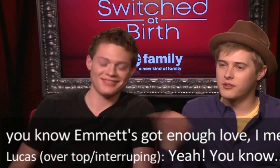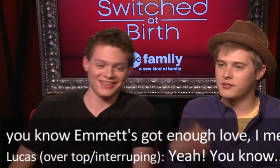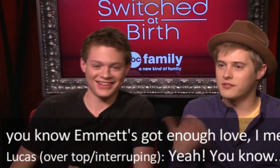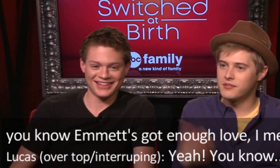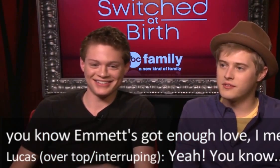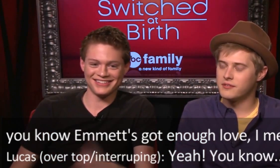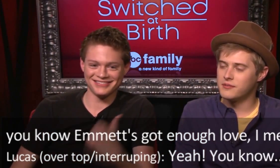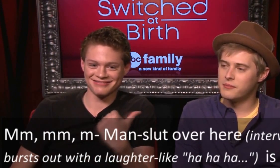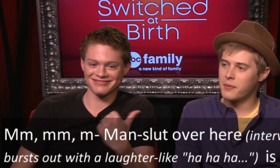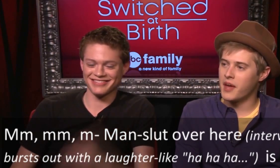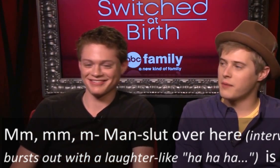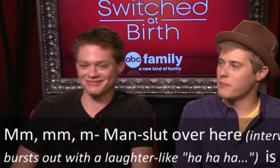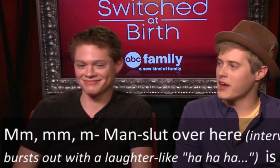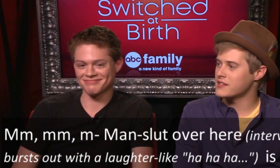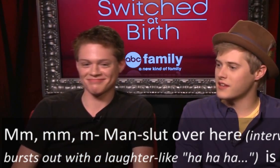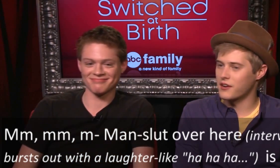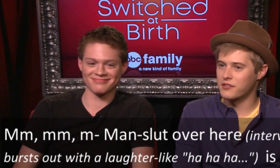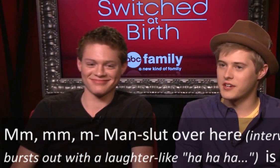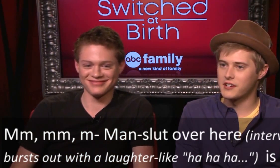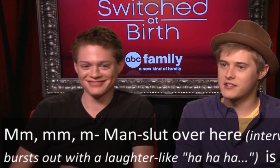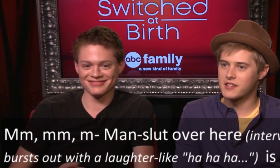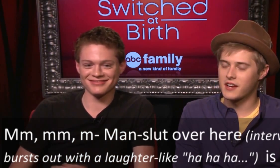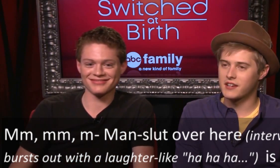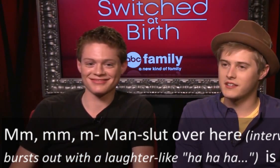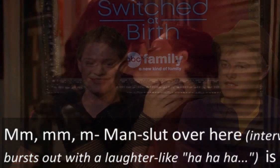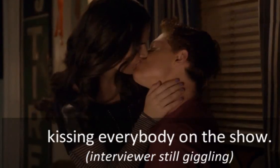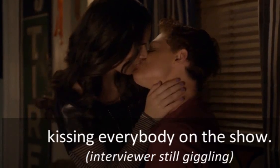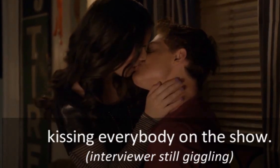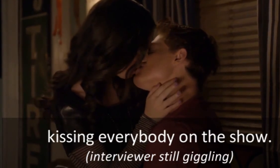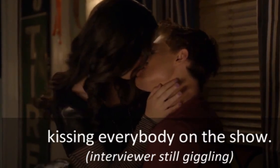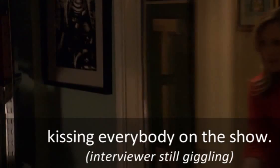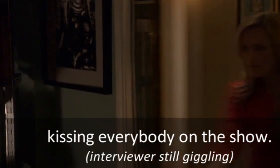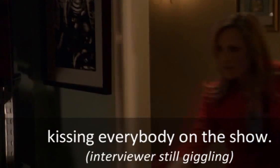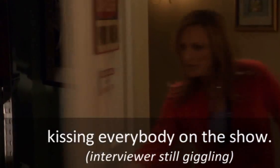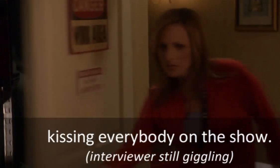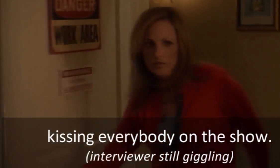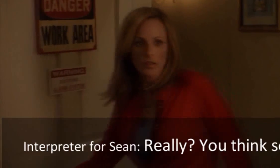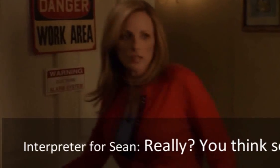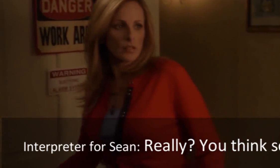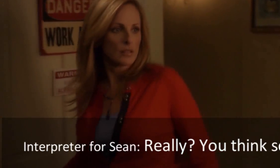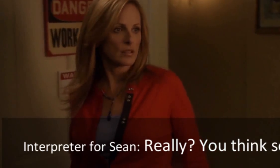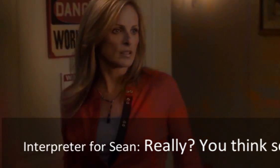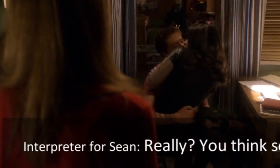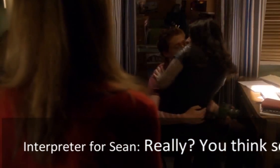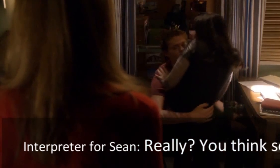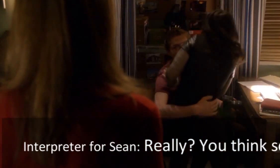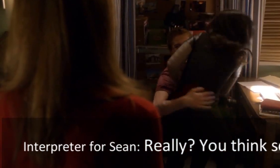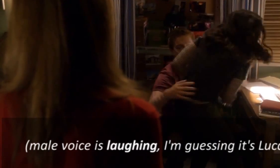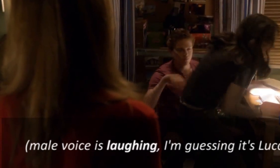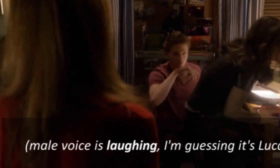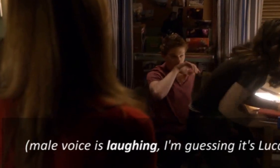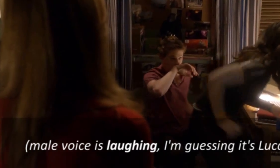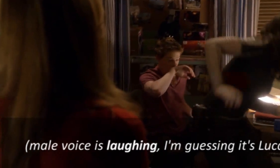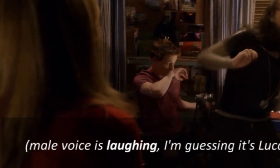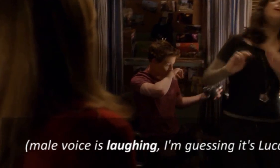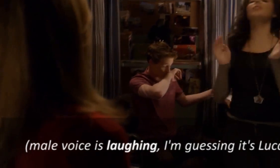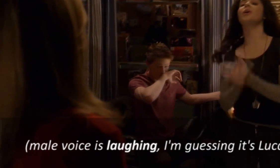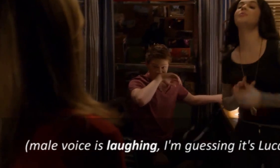mean... Manslut over here is like kissing everybody on the show. Really? You think so?